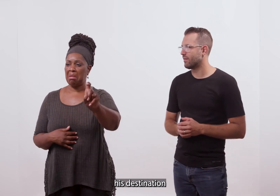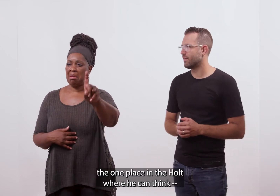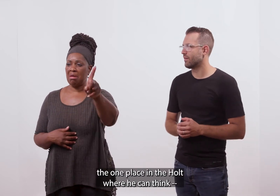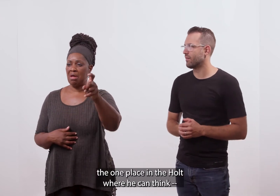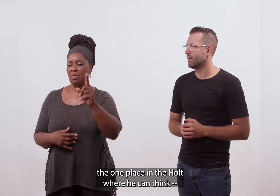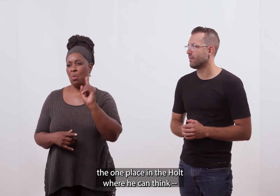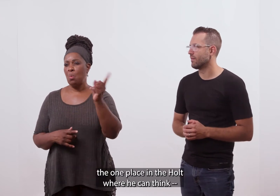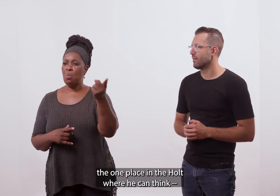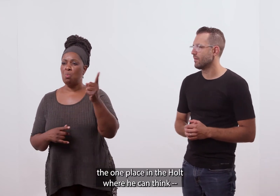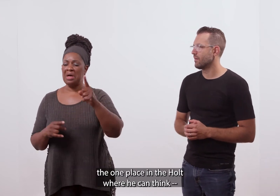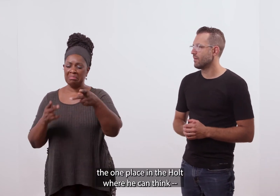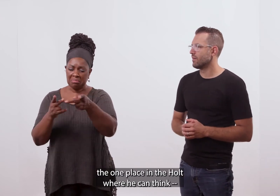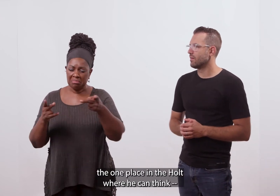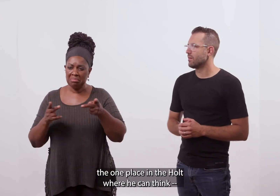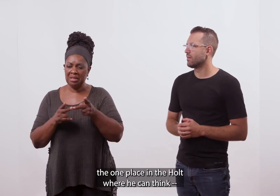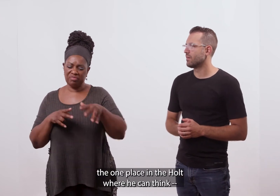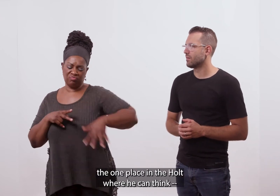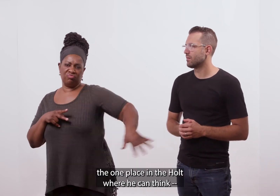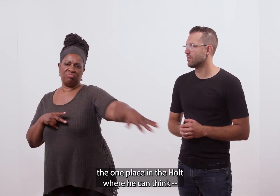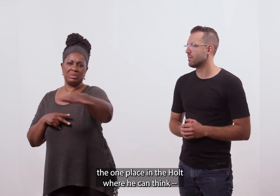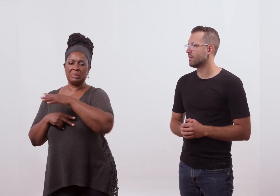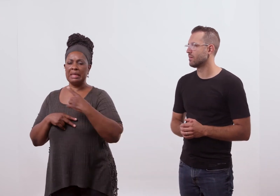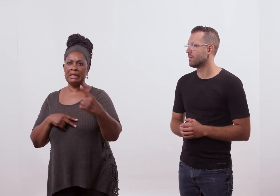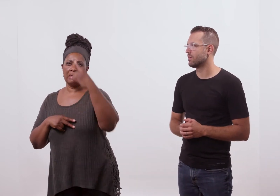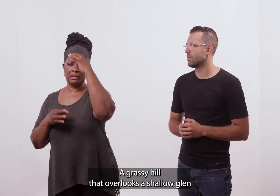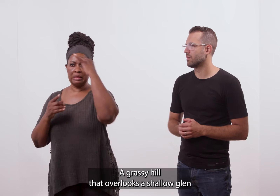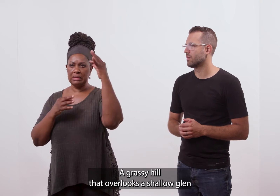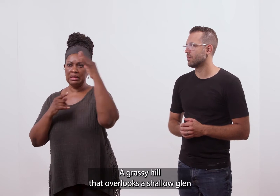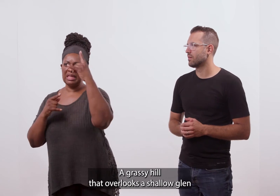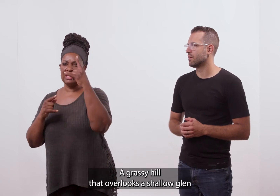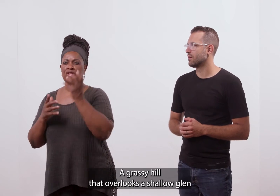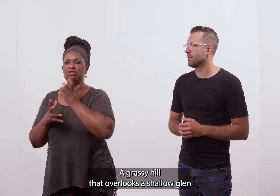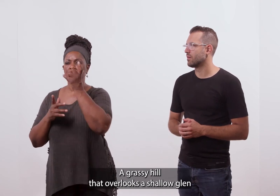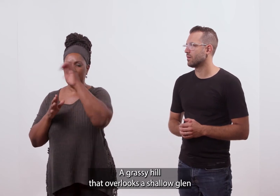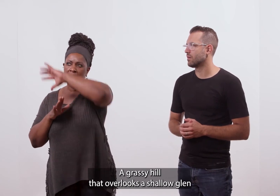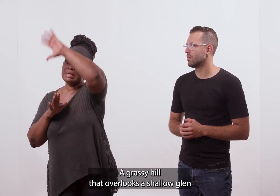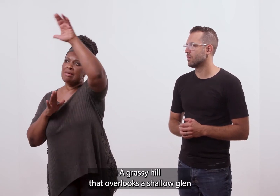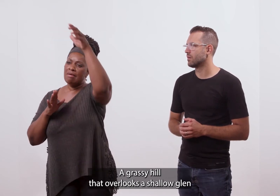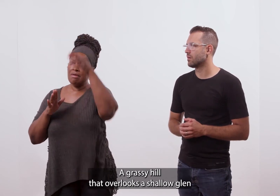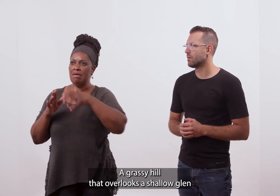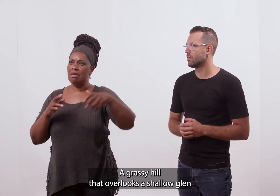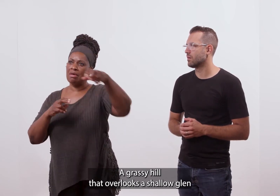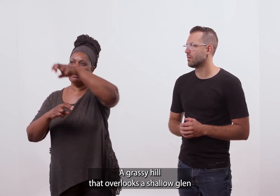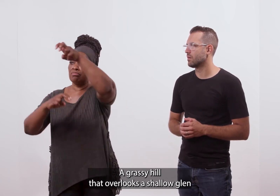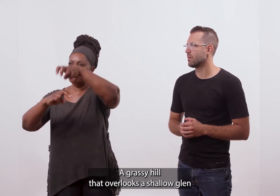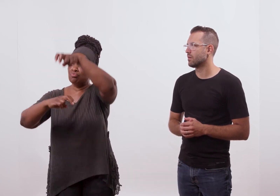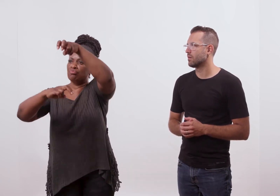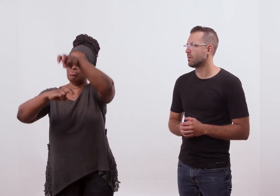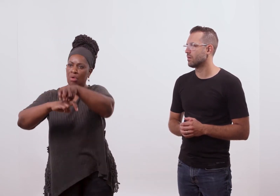the one place in the holt where he can think. A grassy hill that overlooks a shallow